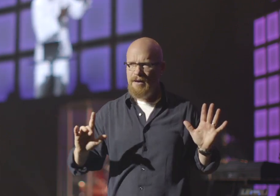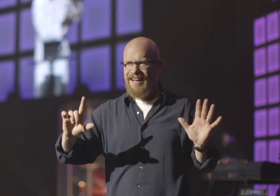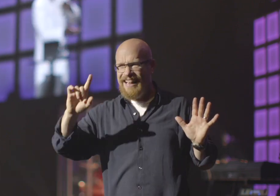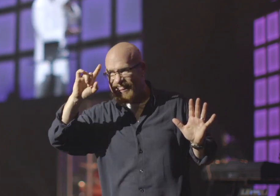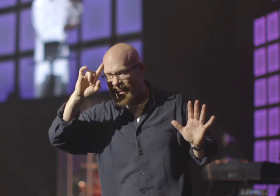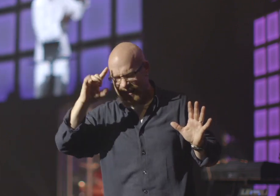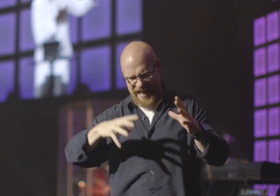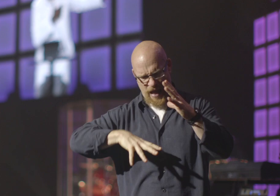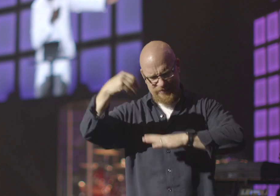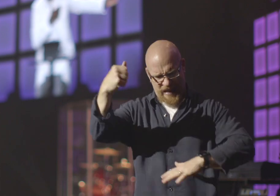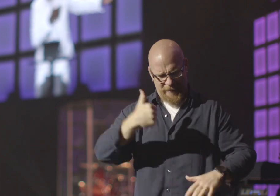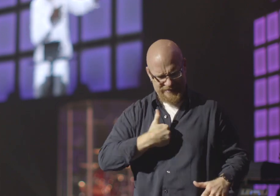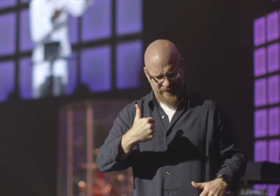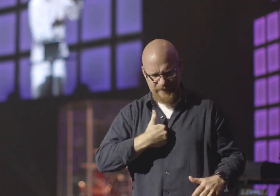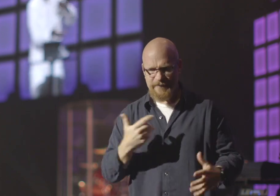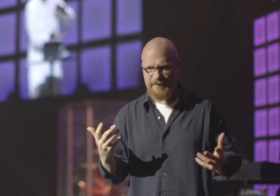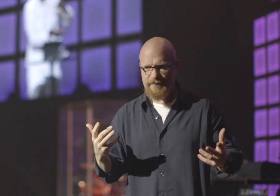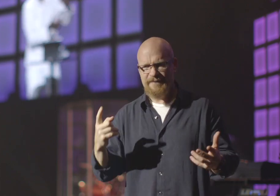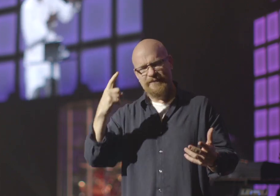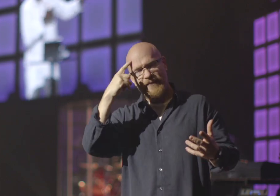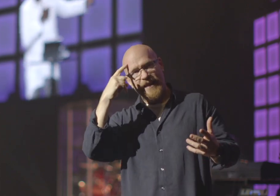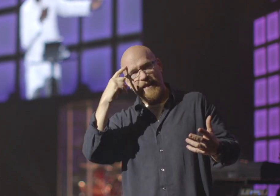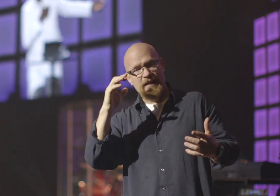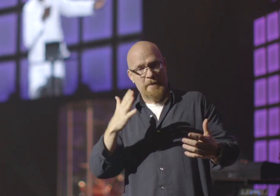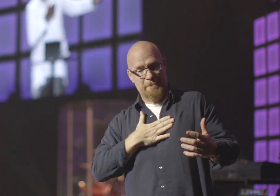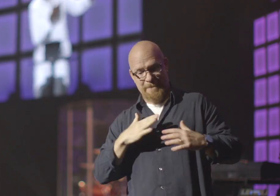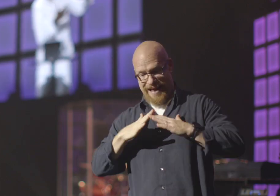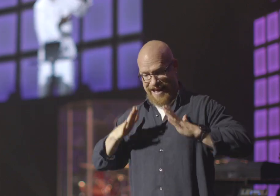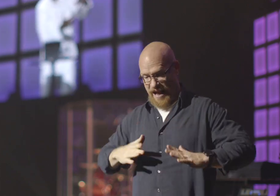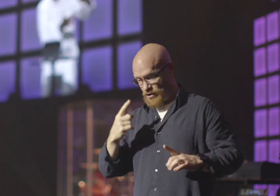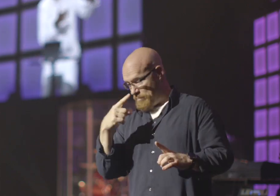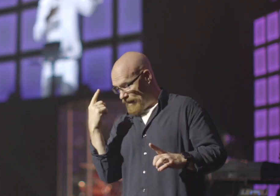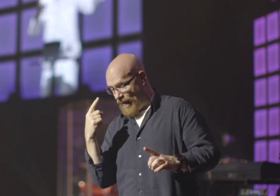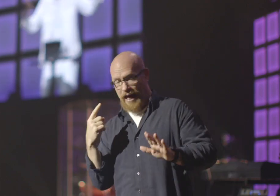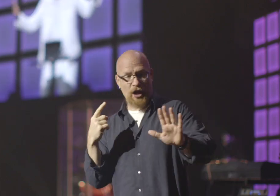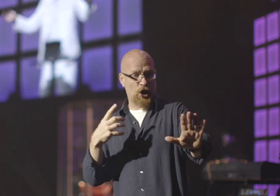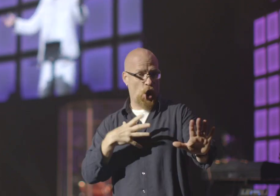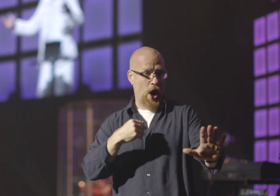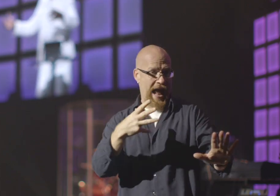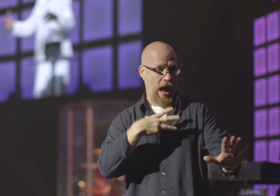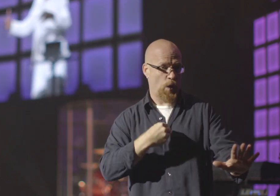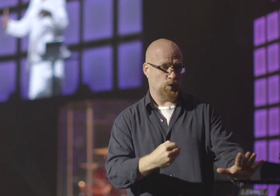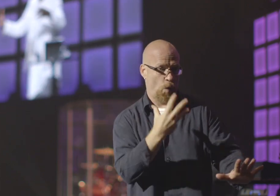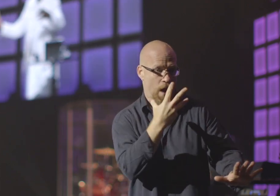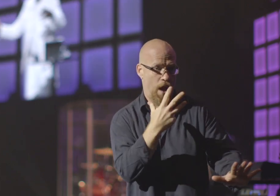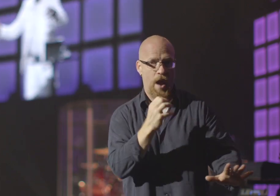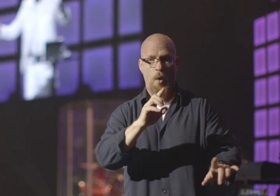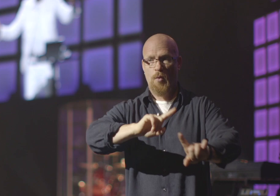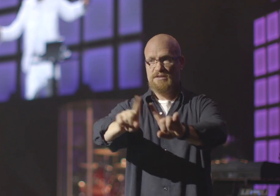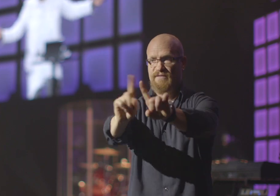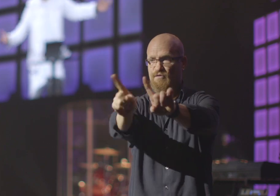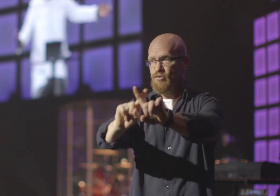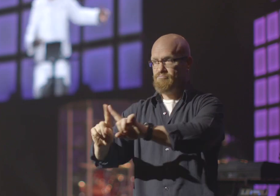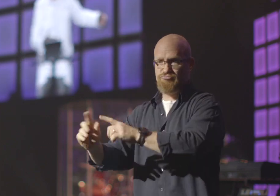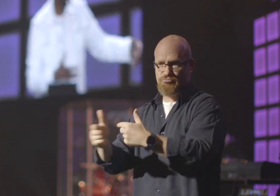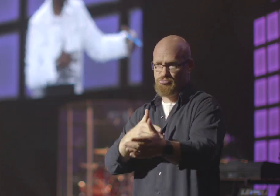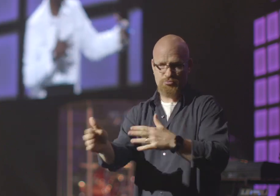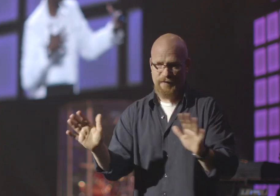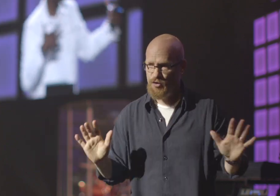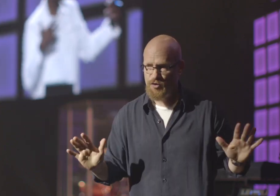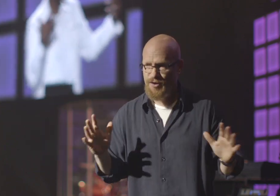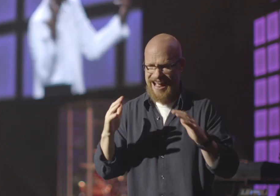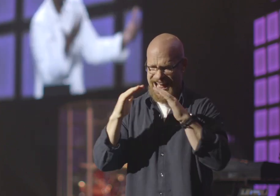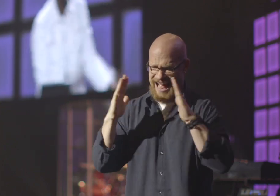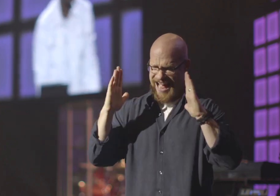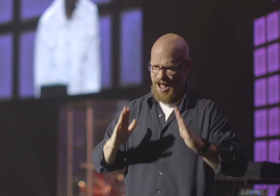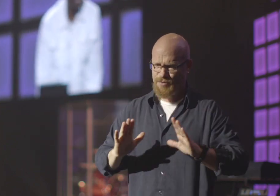houses, you know, mine happen to be black, yours happen to be white, or whatever the case, maybe whatever ethnic group you are, but these